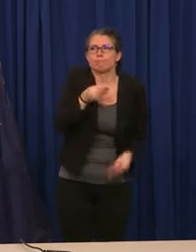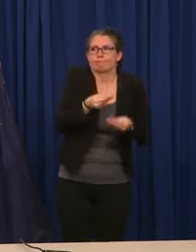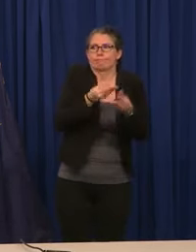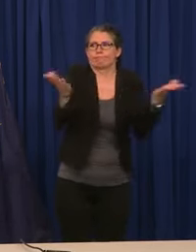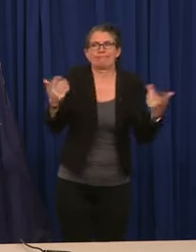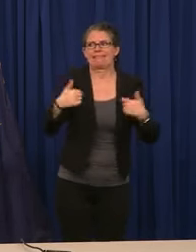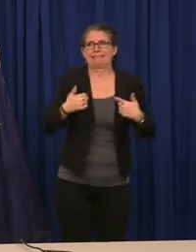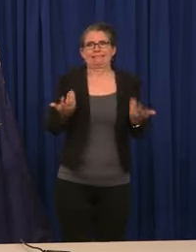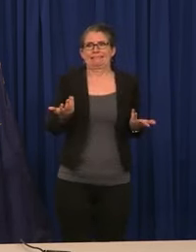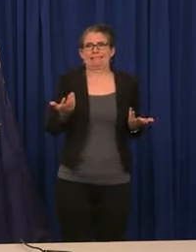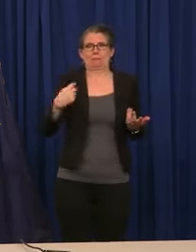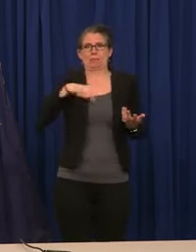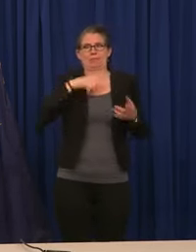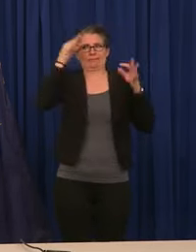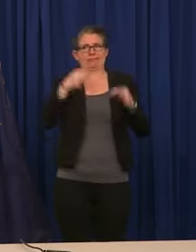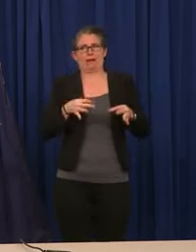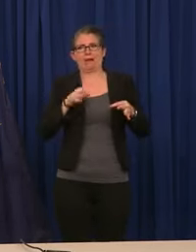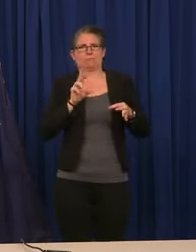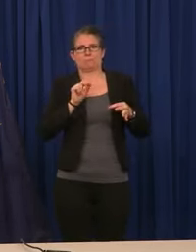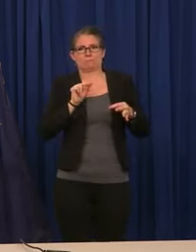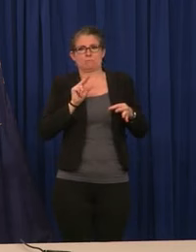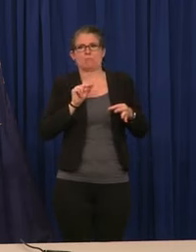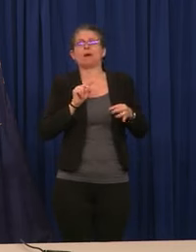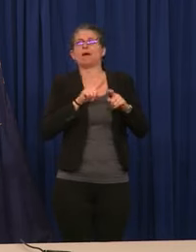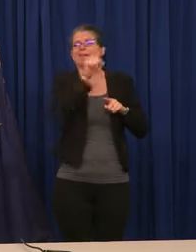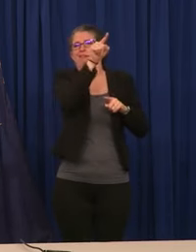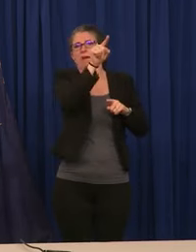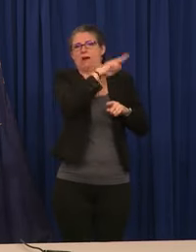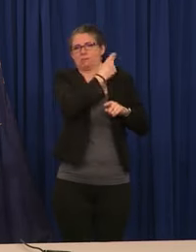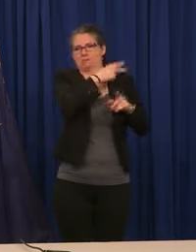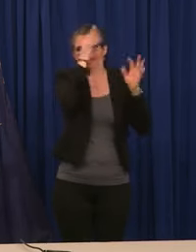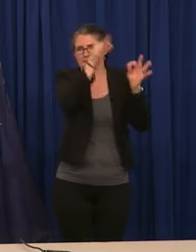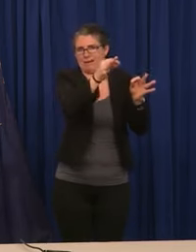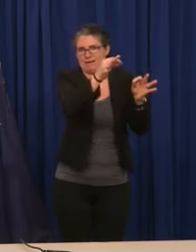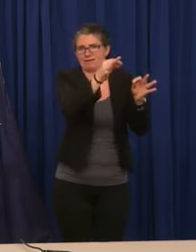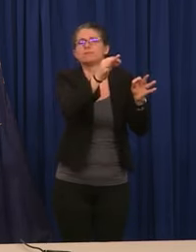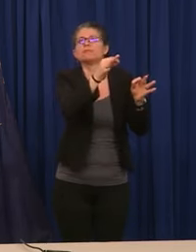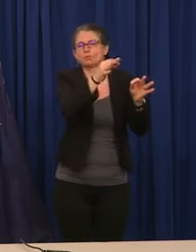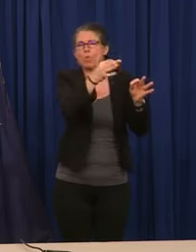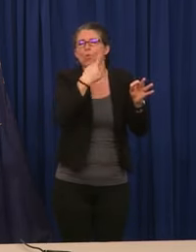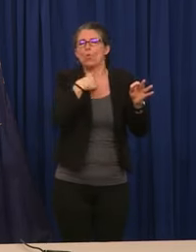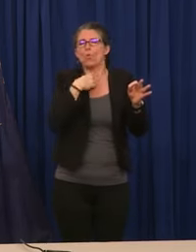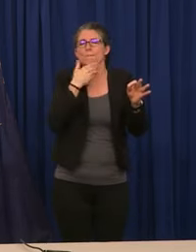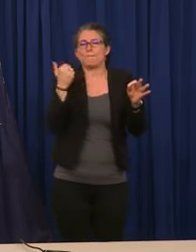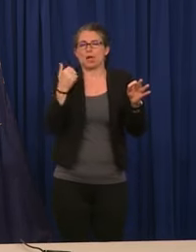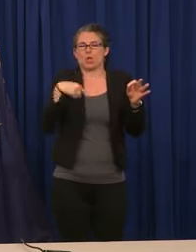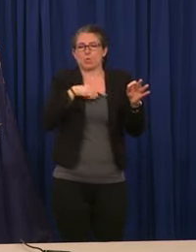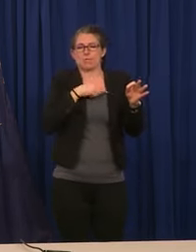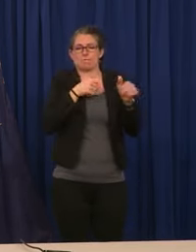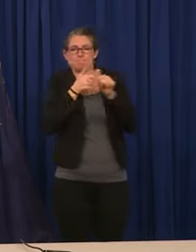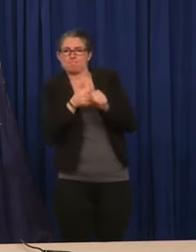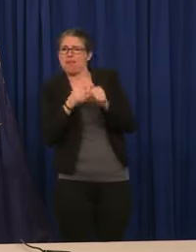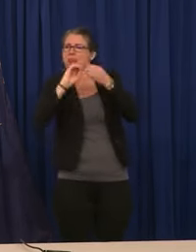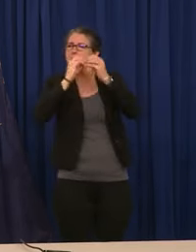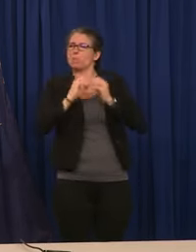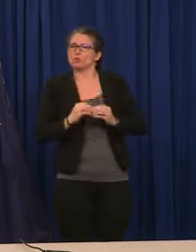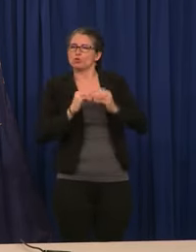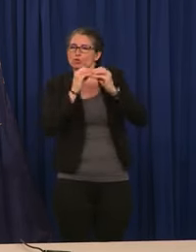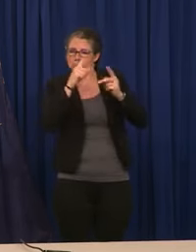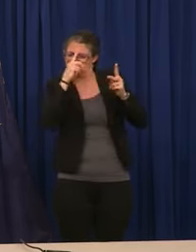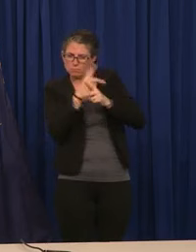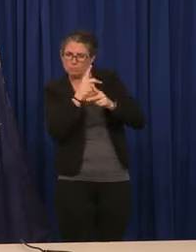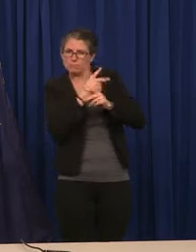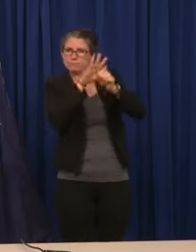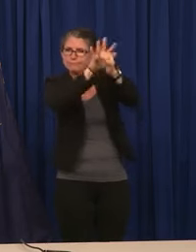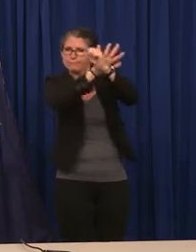back to folks really quickly, but trying to use this rapid test as a foundational piece of our PPE conservation strategy. So